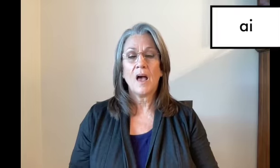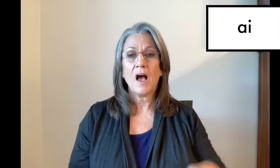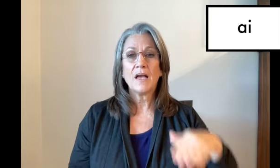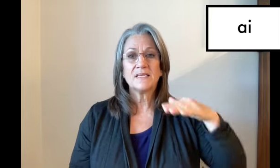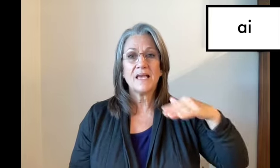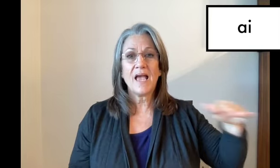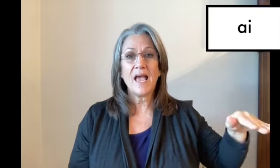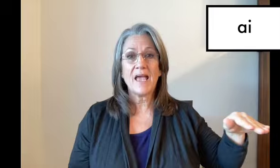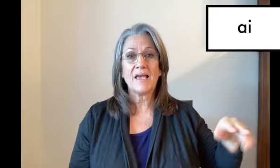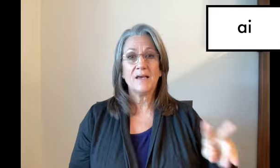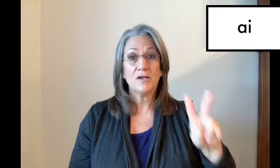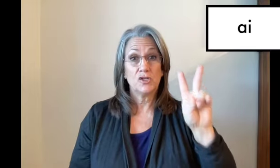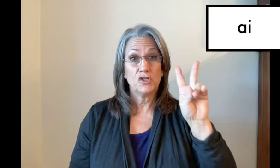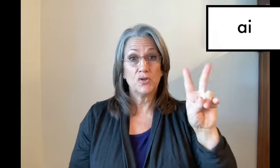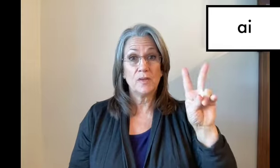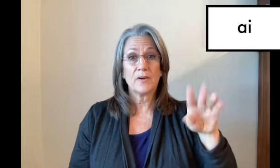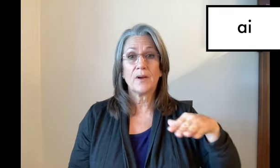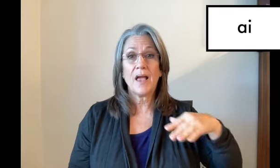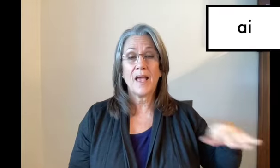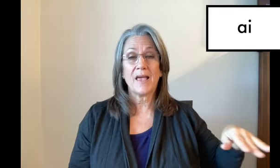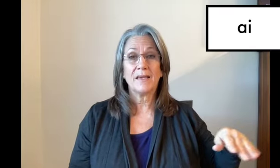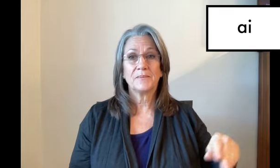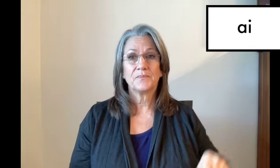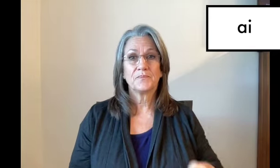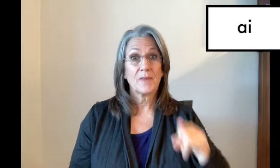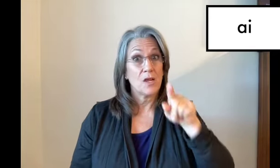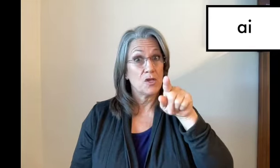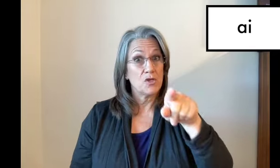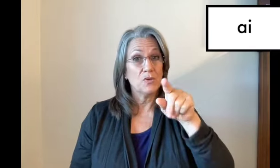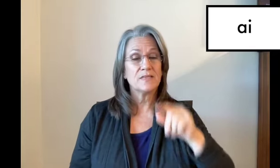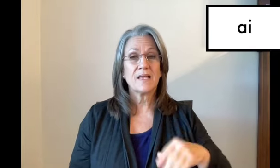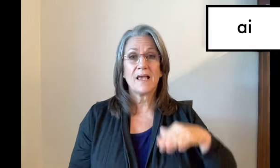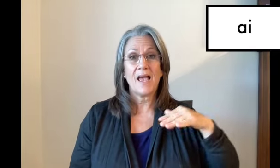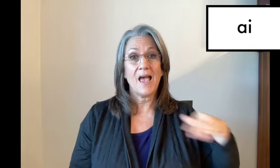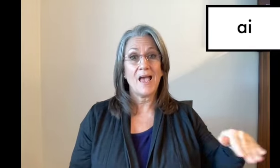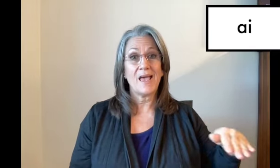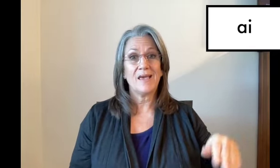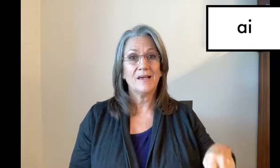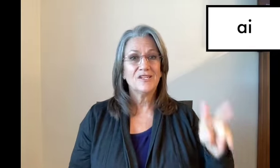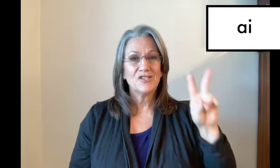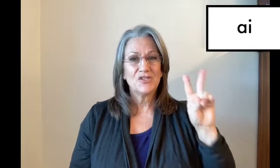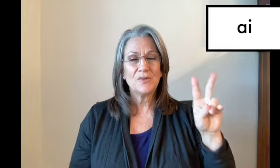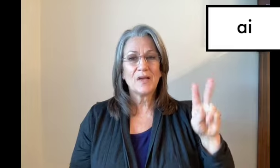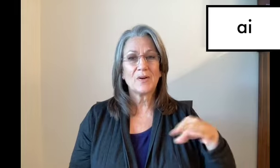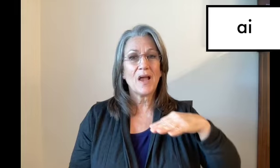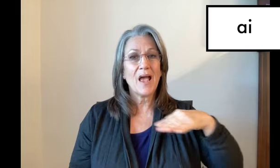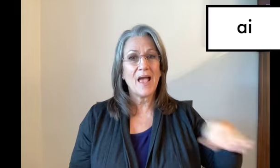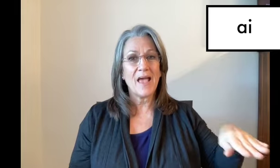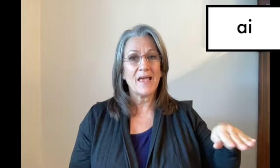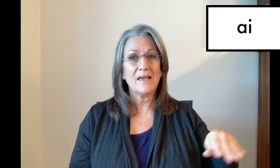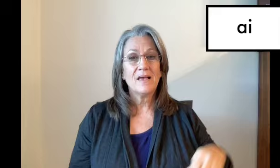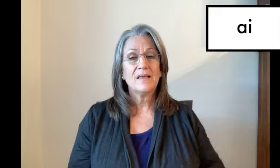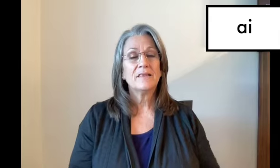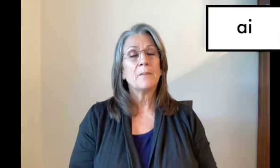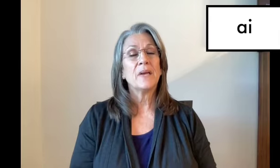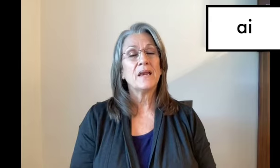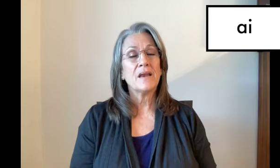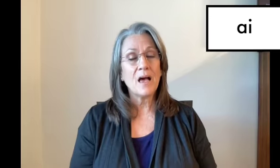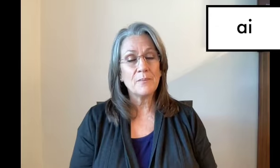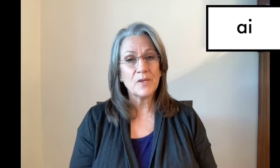I say A, two-letter A. You say A, two-letter A. That may not be